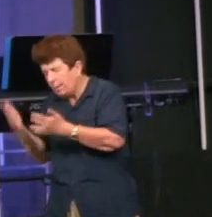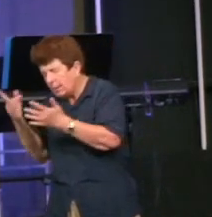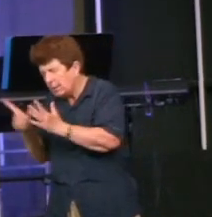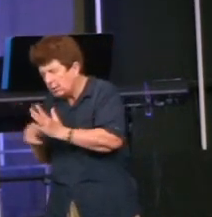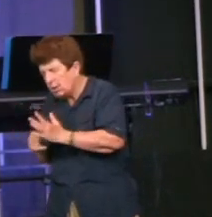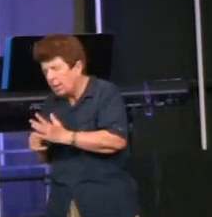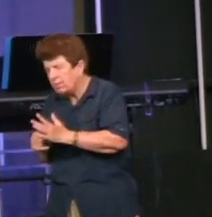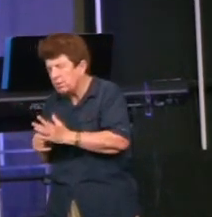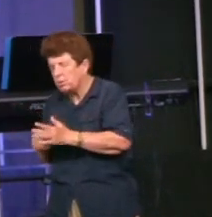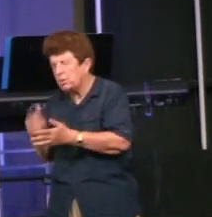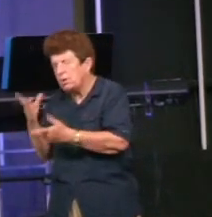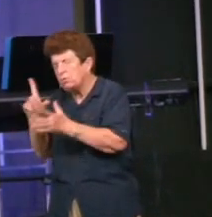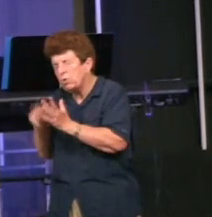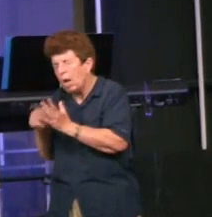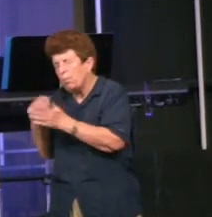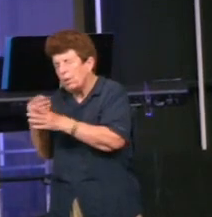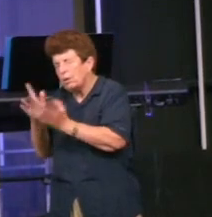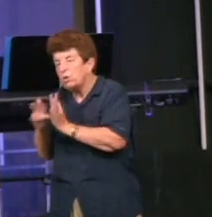Are we hungry?